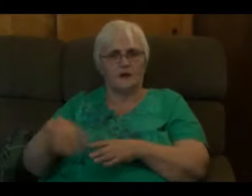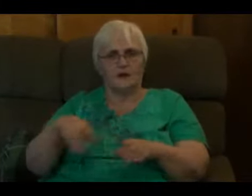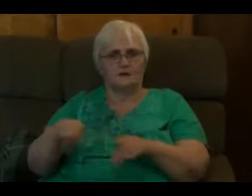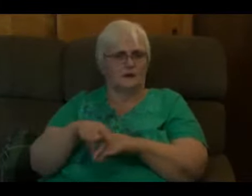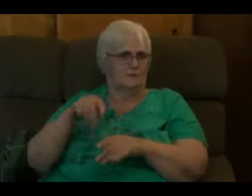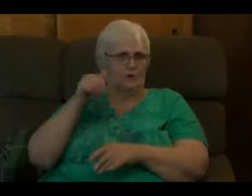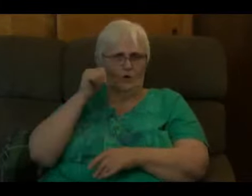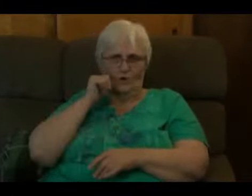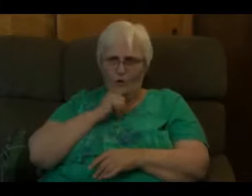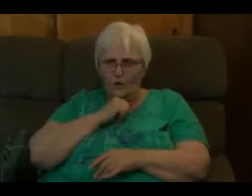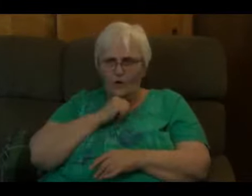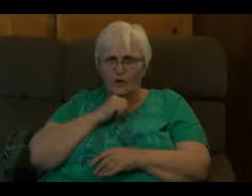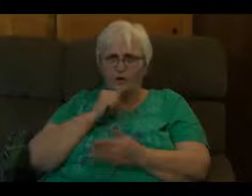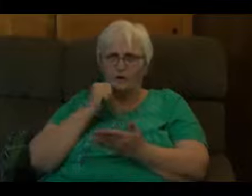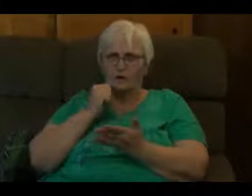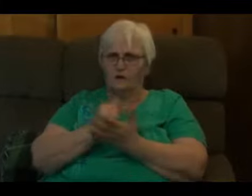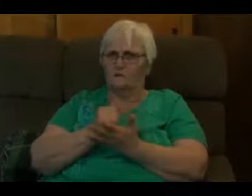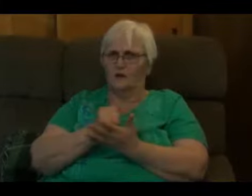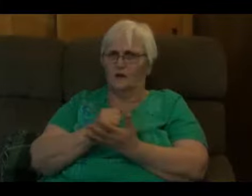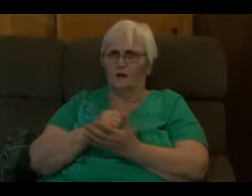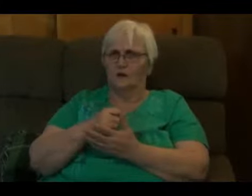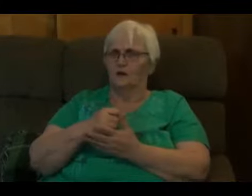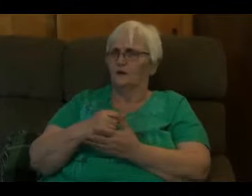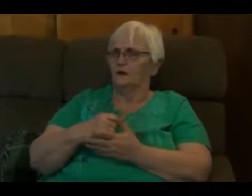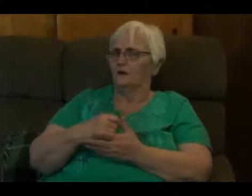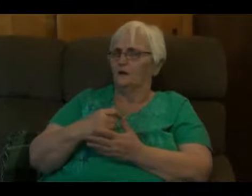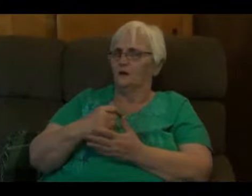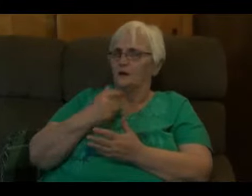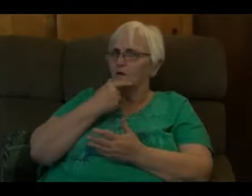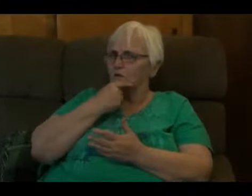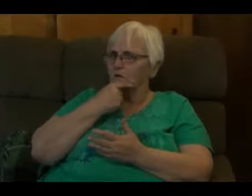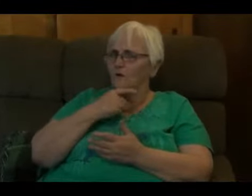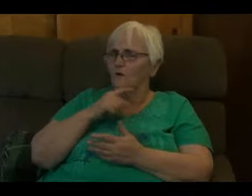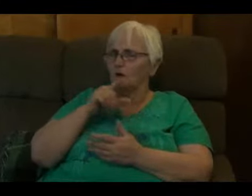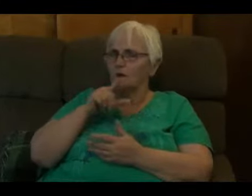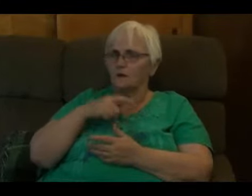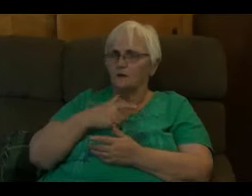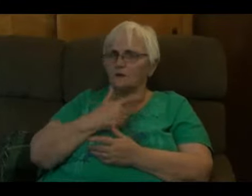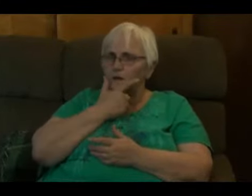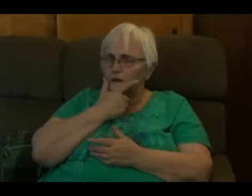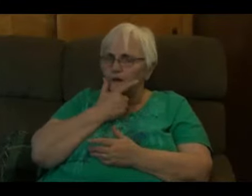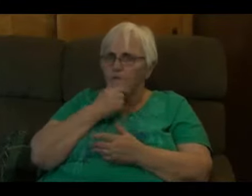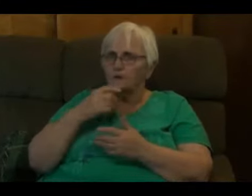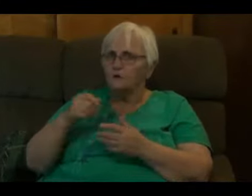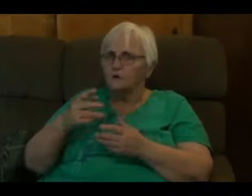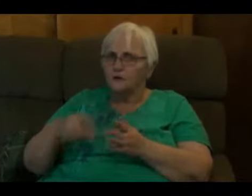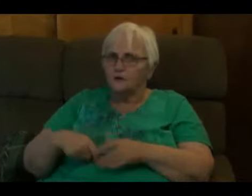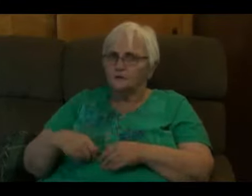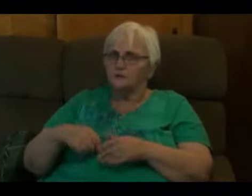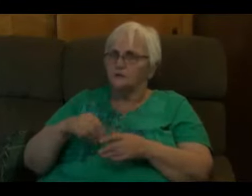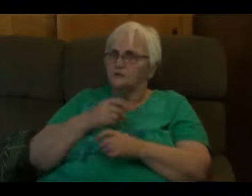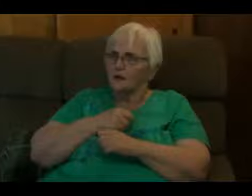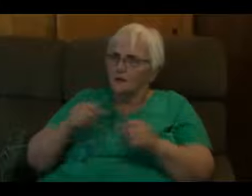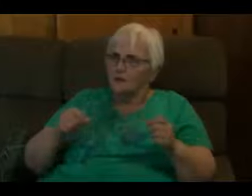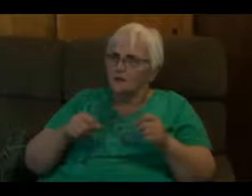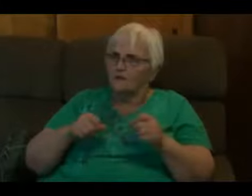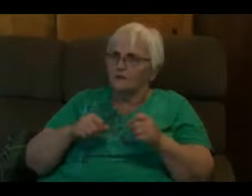girl, amen, a homosexual, when that person gets saved, that person finally sees that, oh, I was